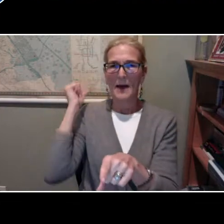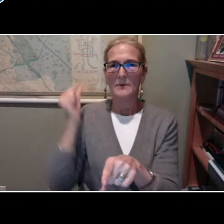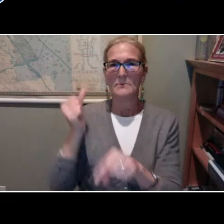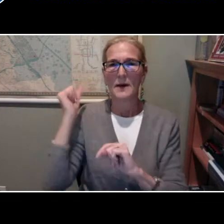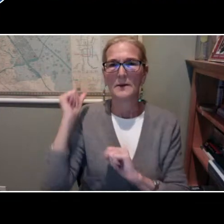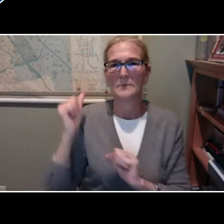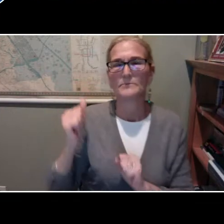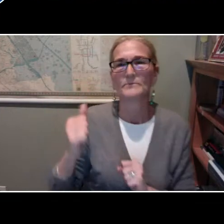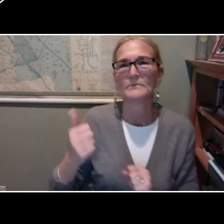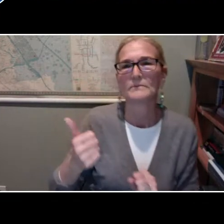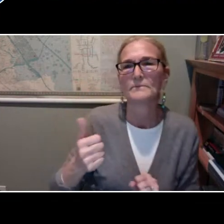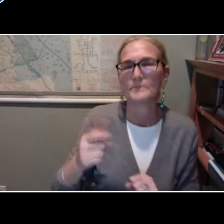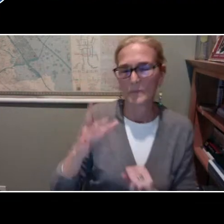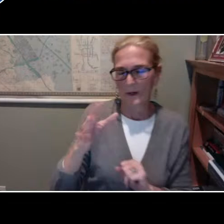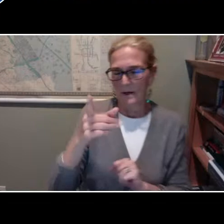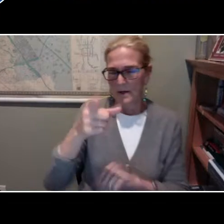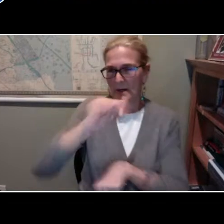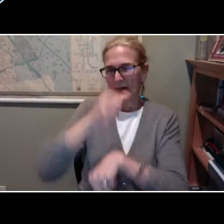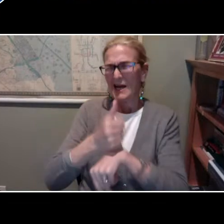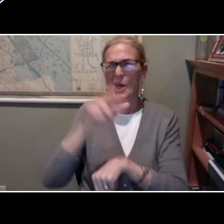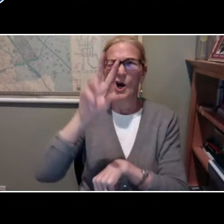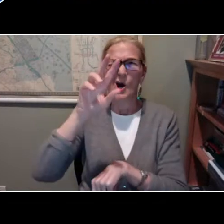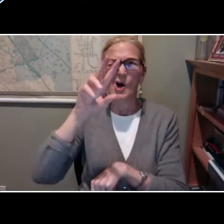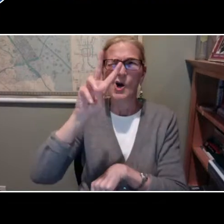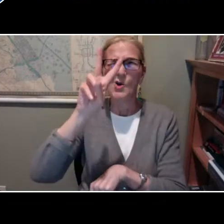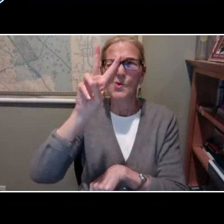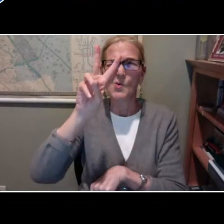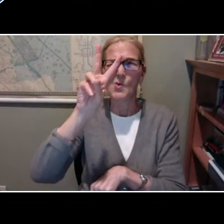They again have a long history. Oh, yeah, thank you.